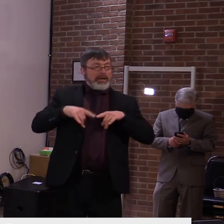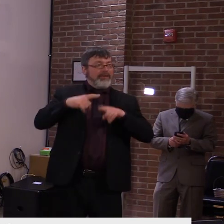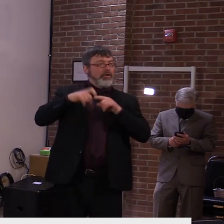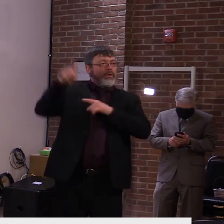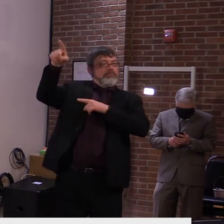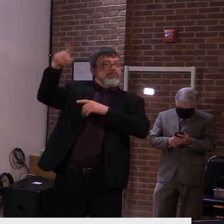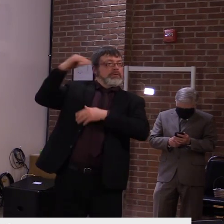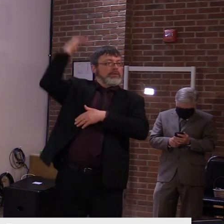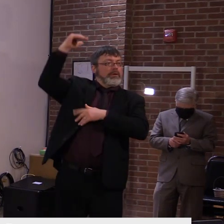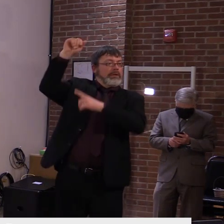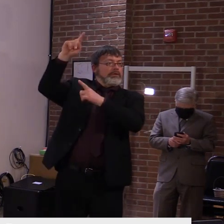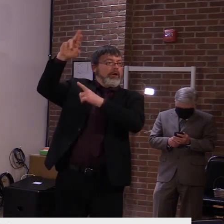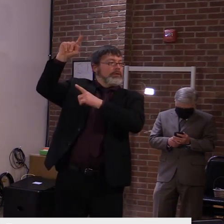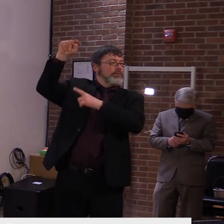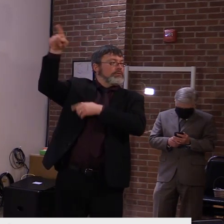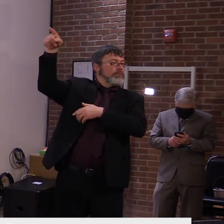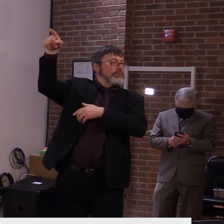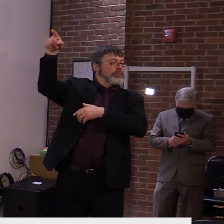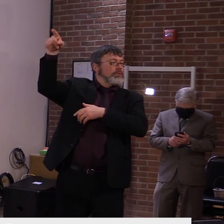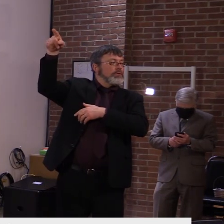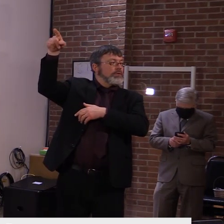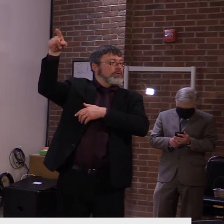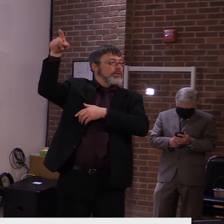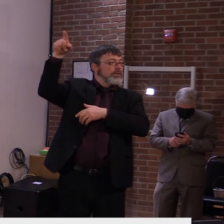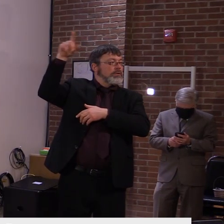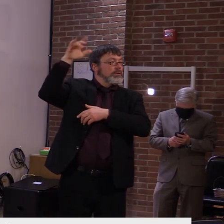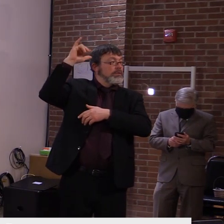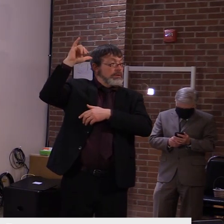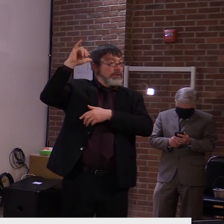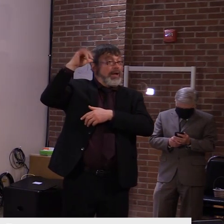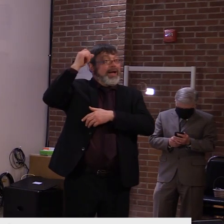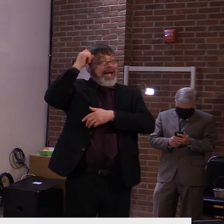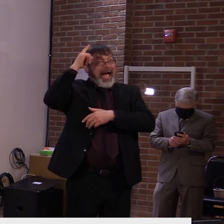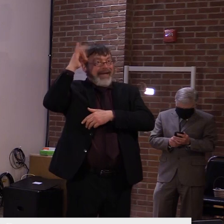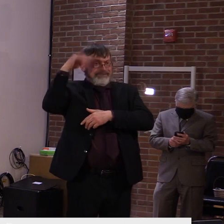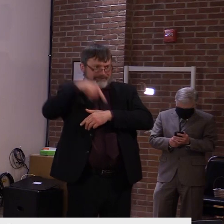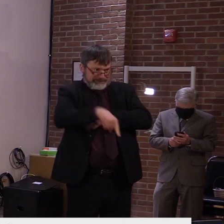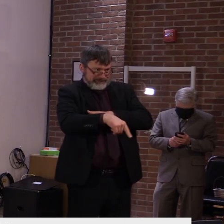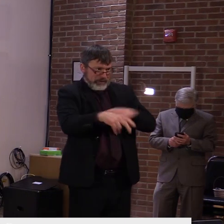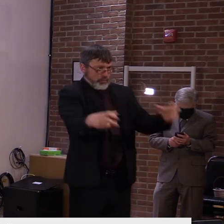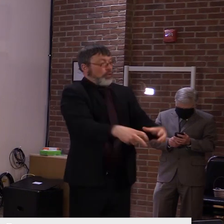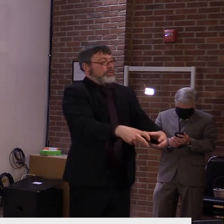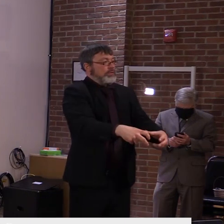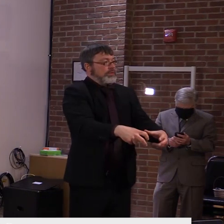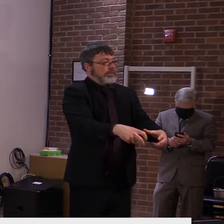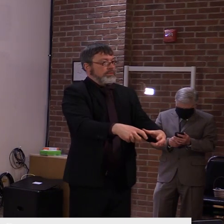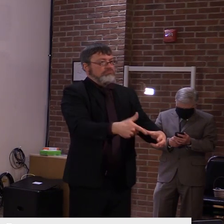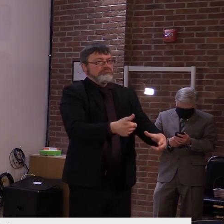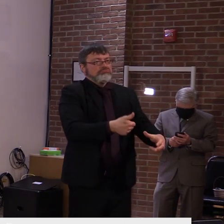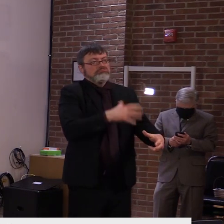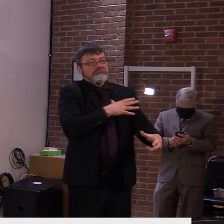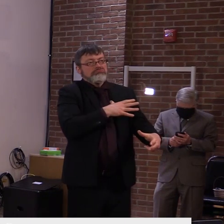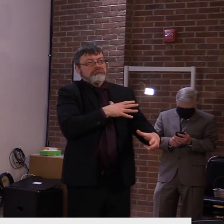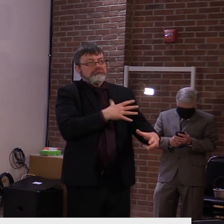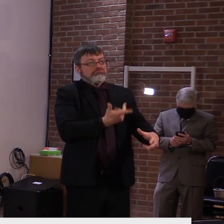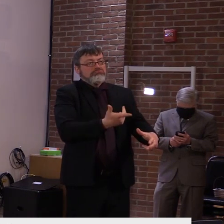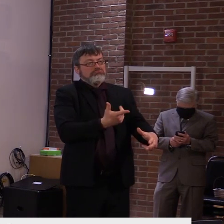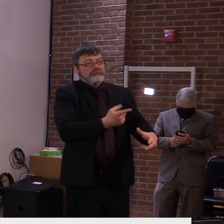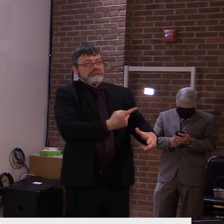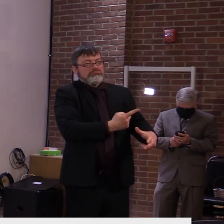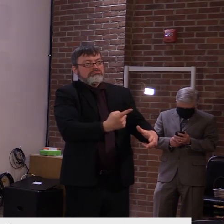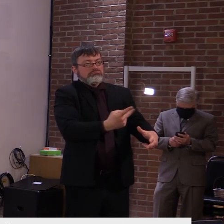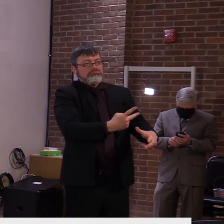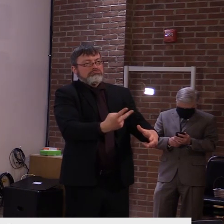and quarantine those who are close contacts, you don't see any further impact. And that when a kid is infected,